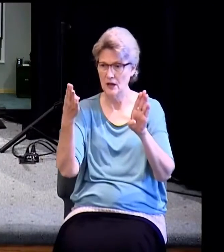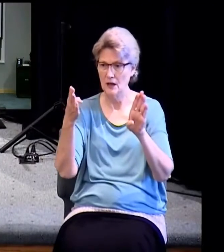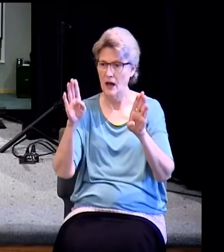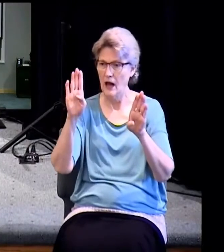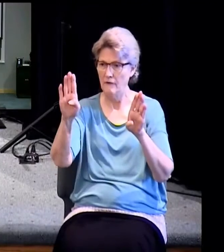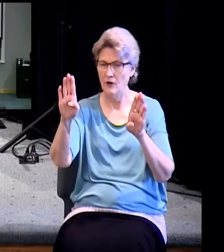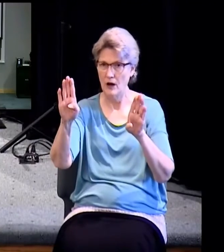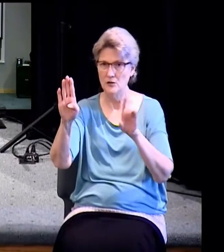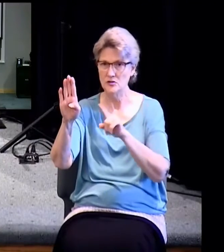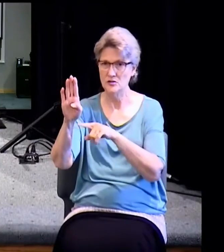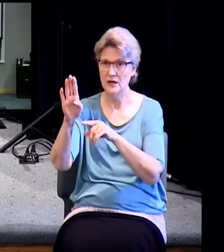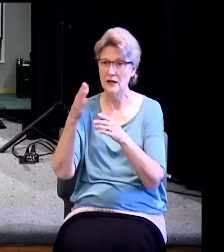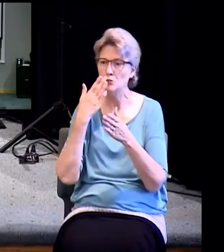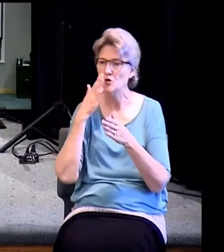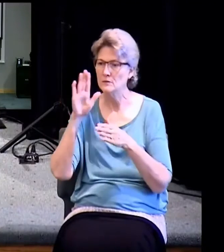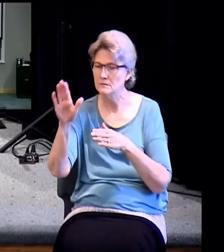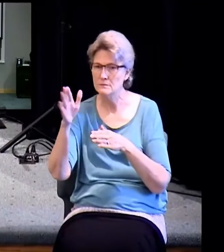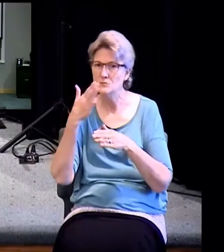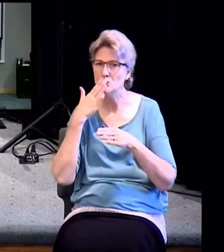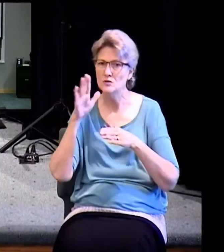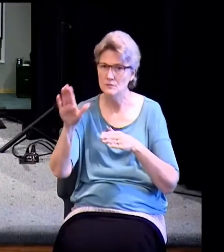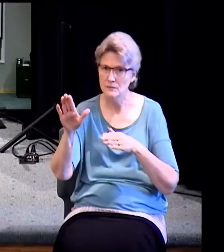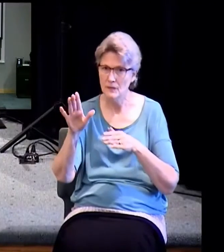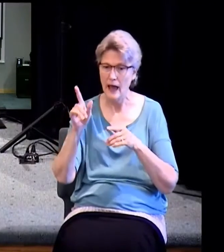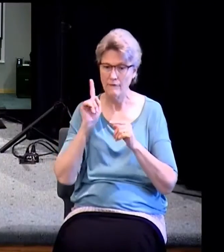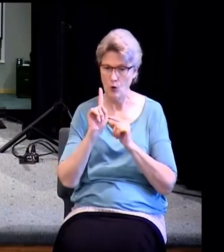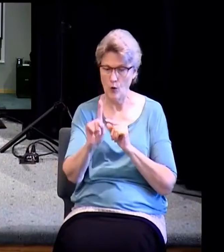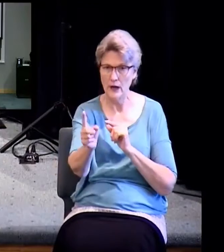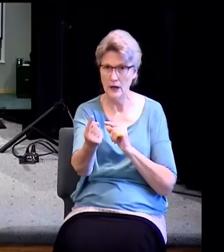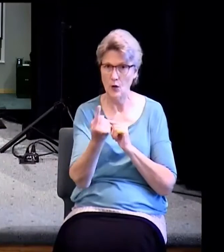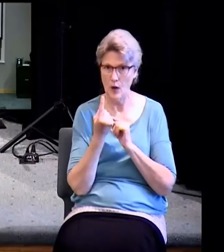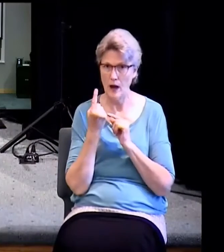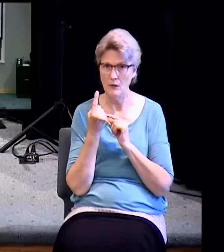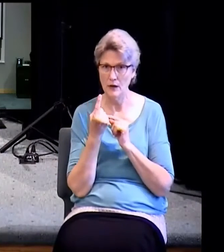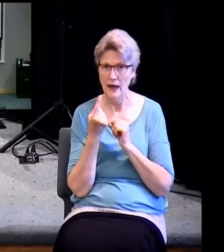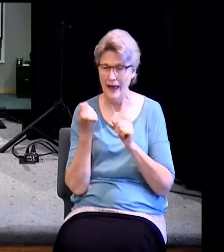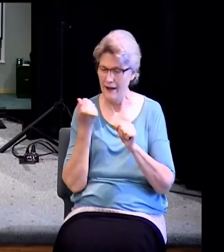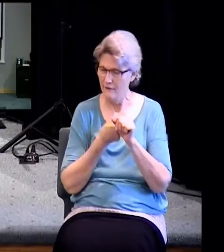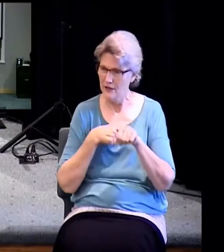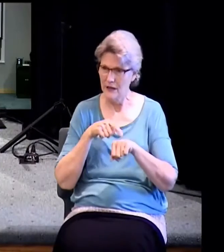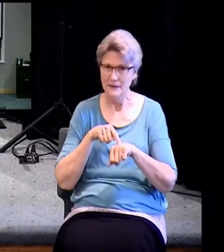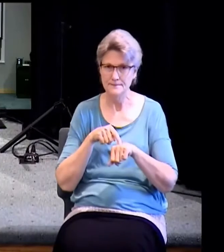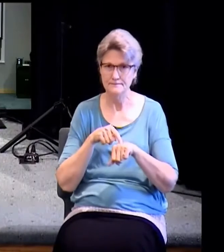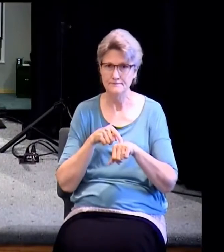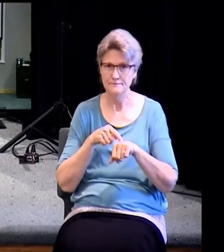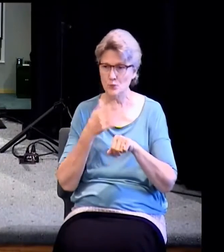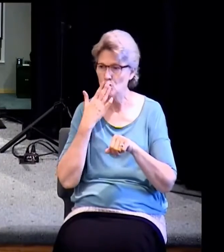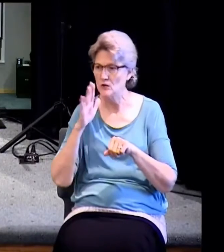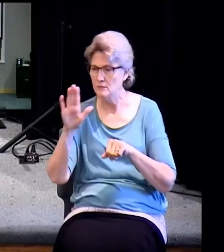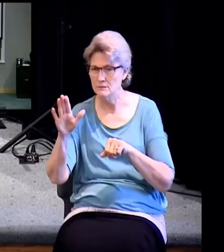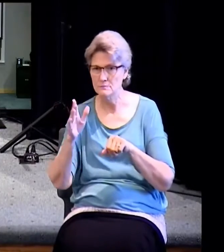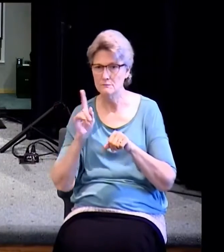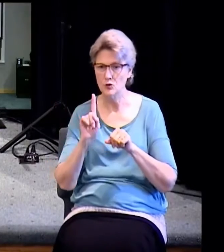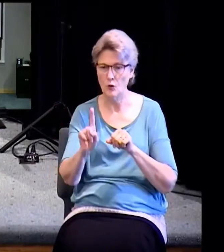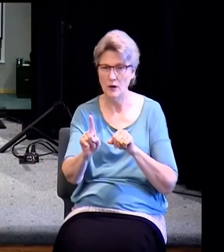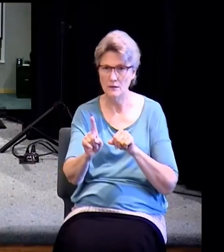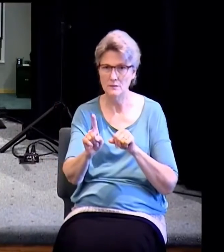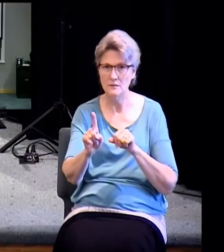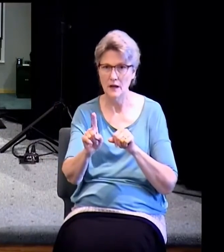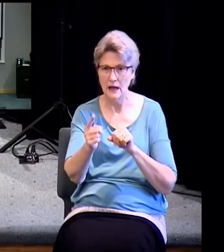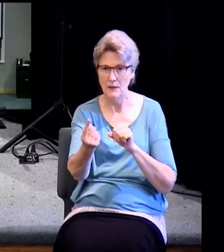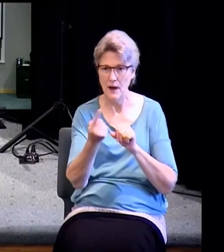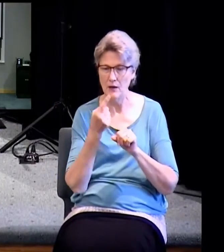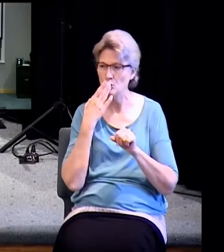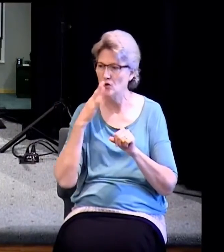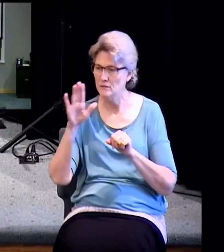It amazes me that 2,000 years later or 3,000 years later, God said, "We're going to take the